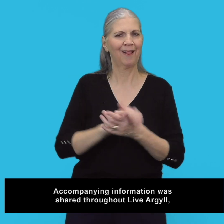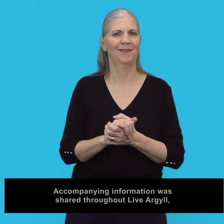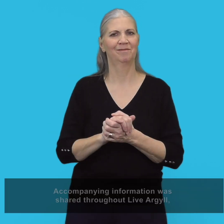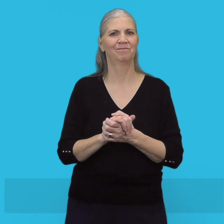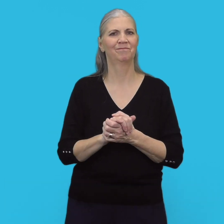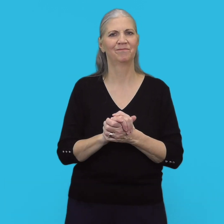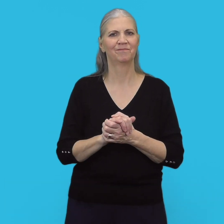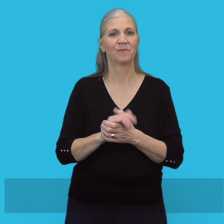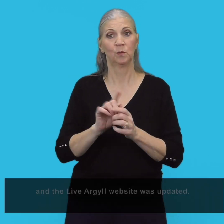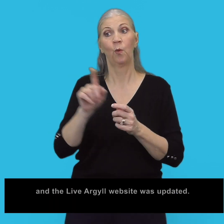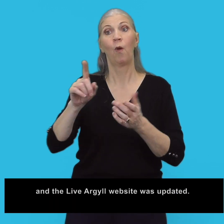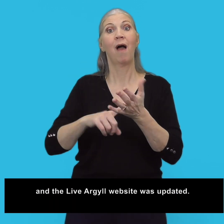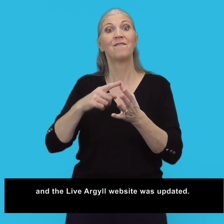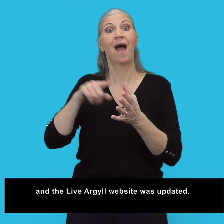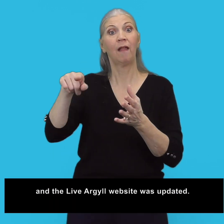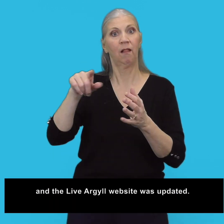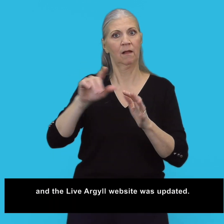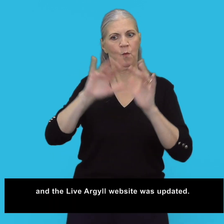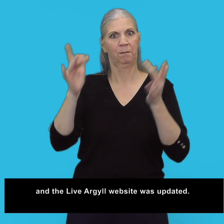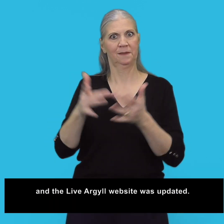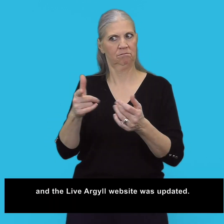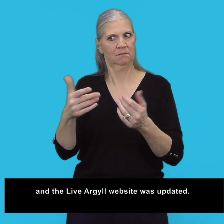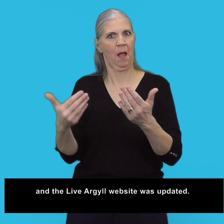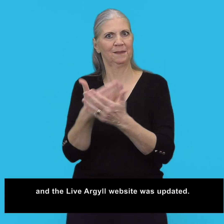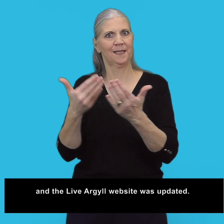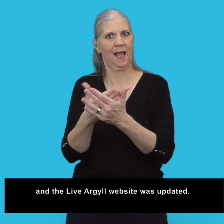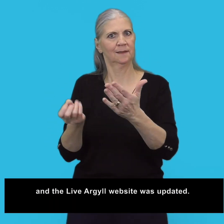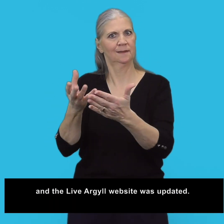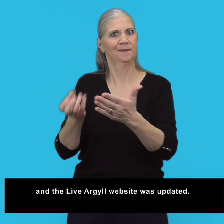and the Live Argyll website was updated.